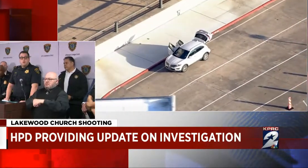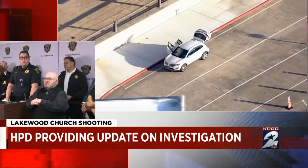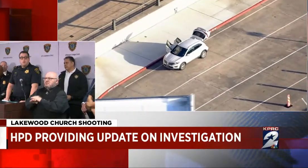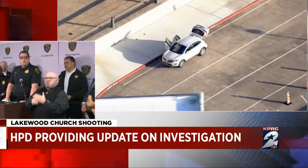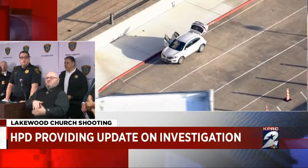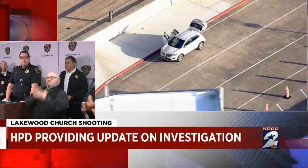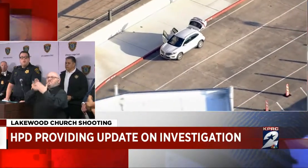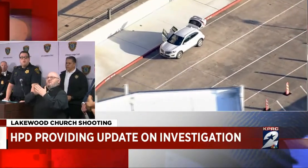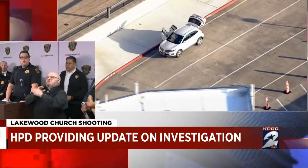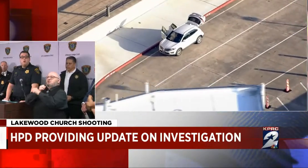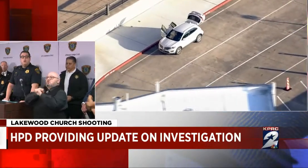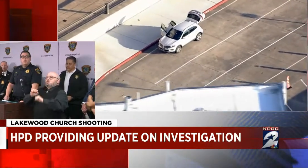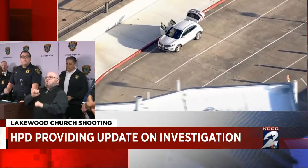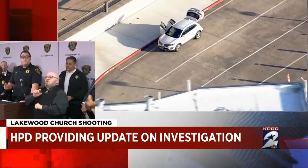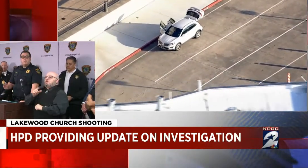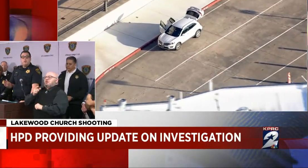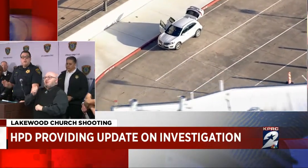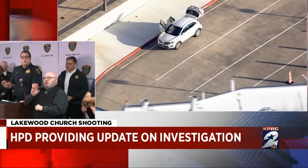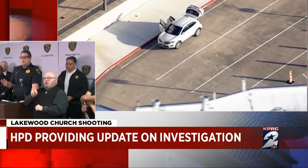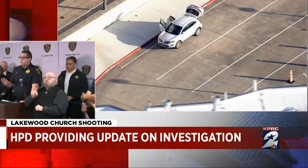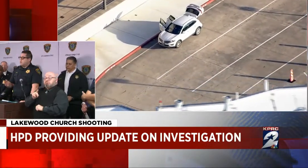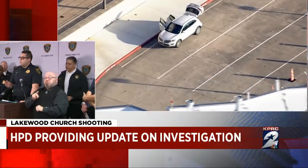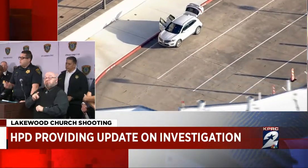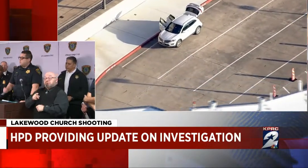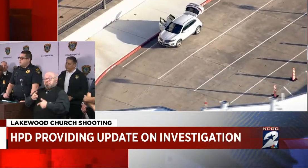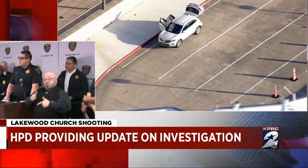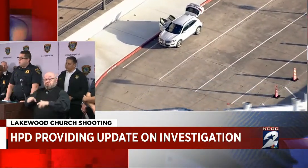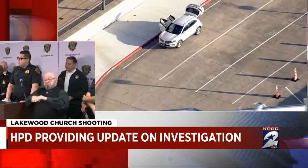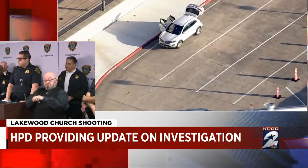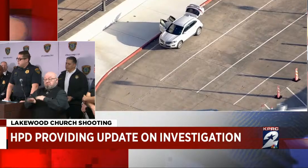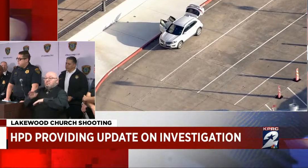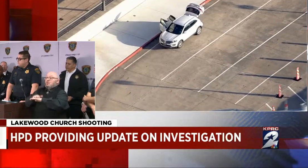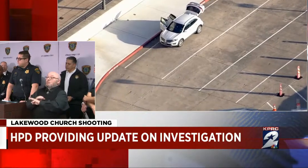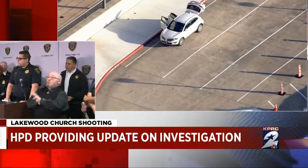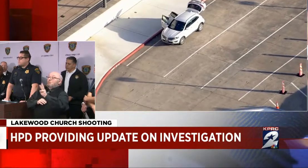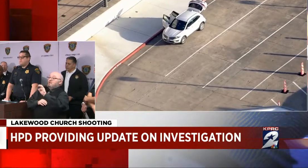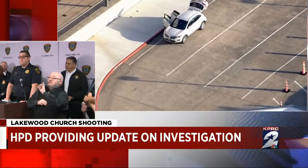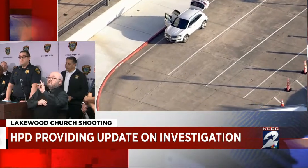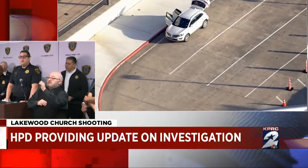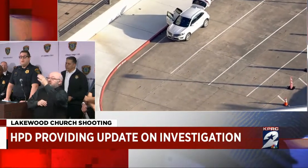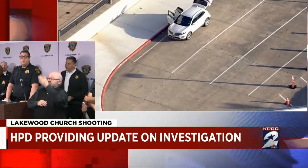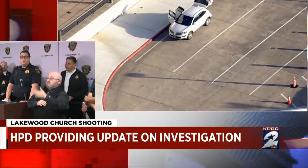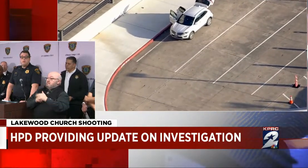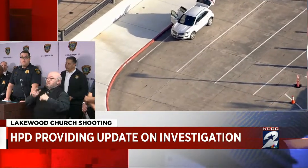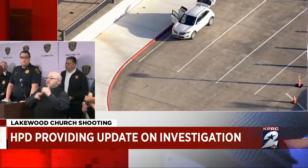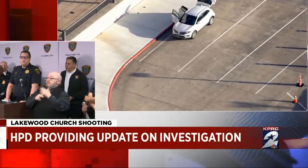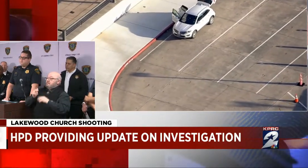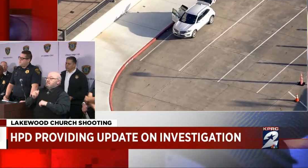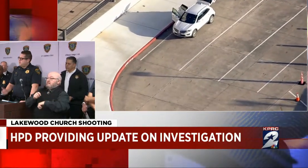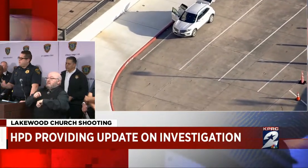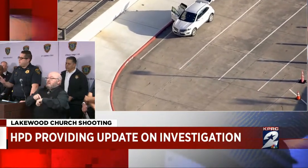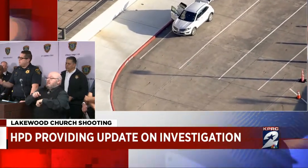security guard who lets her in along the west side of the building. At